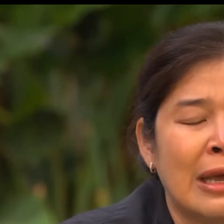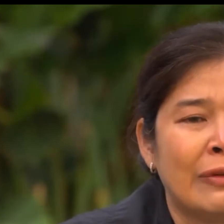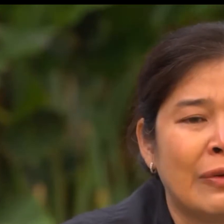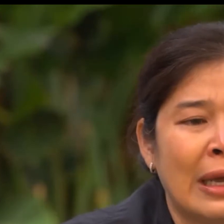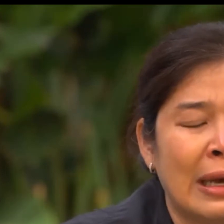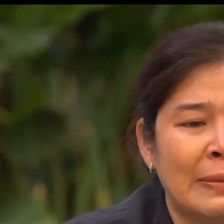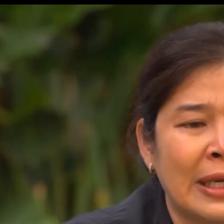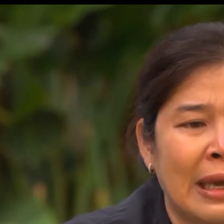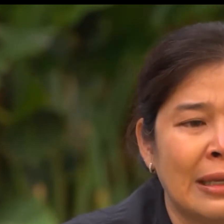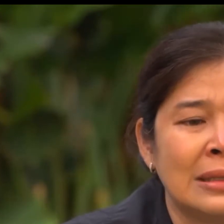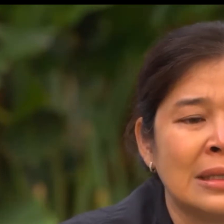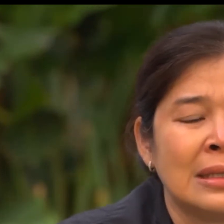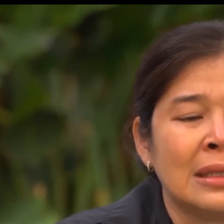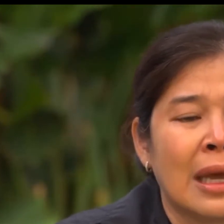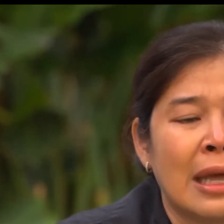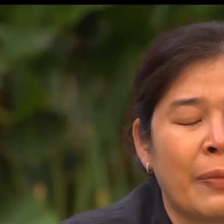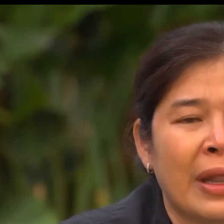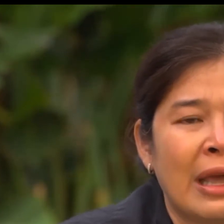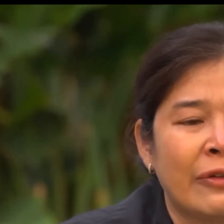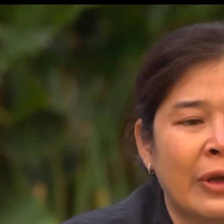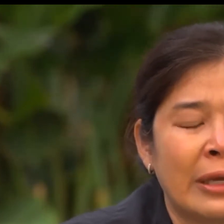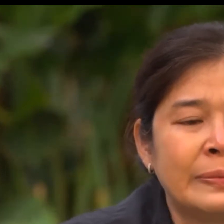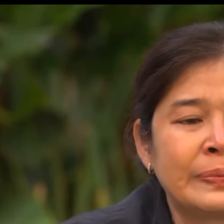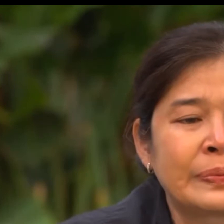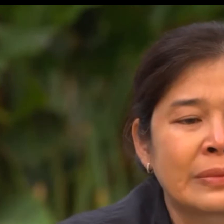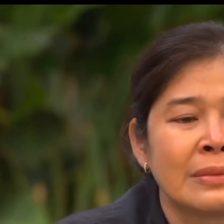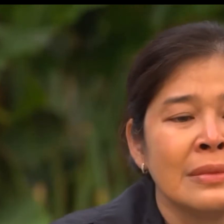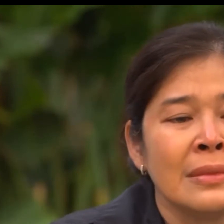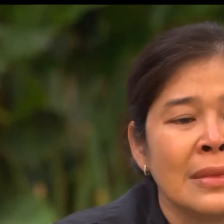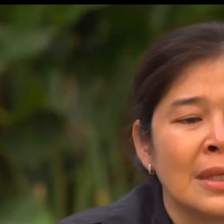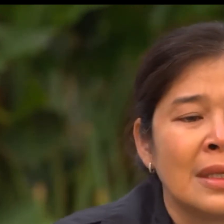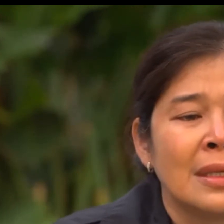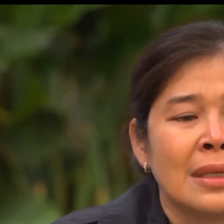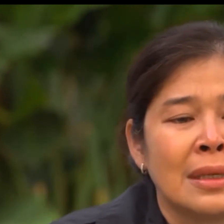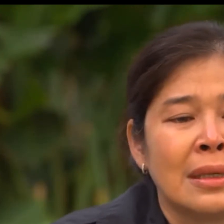But he never wake up again, and I pray for him.